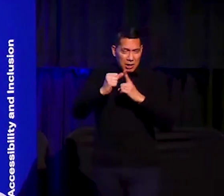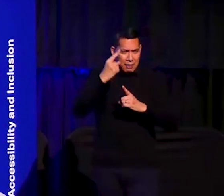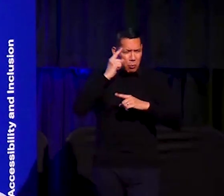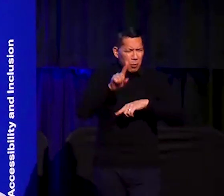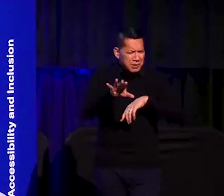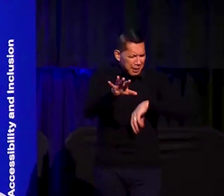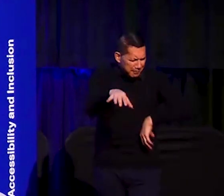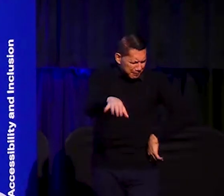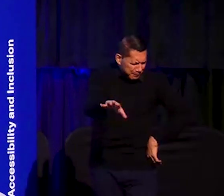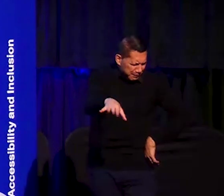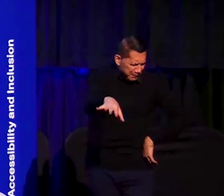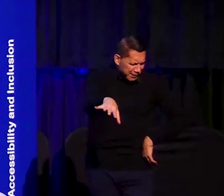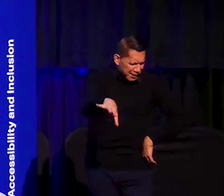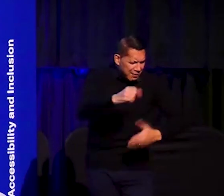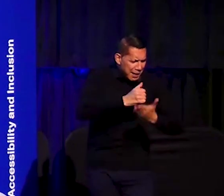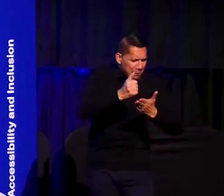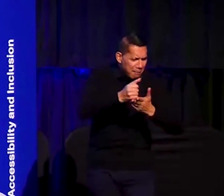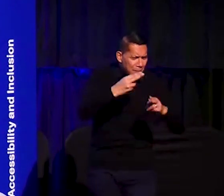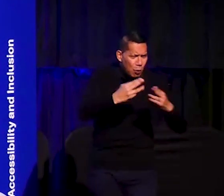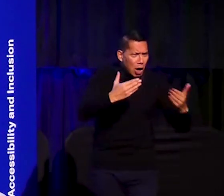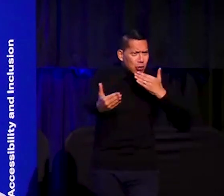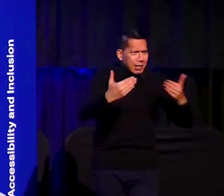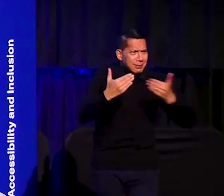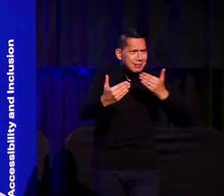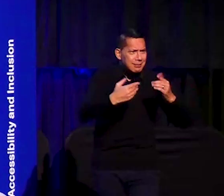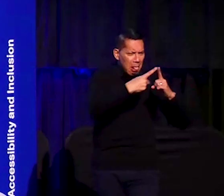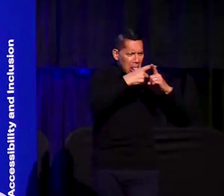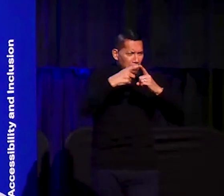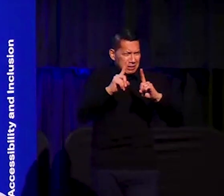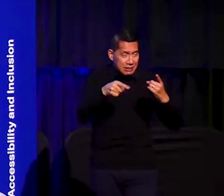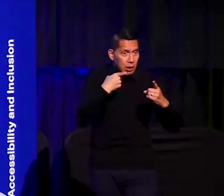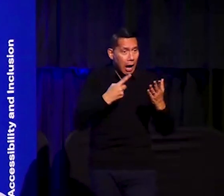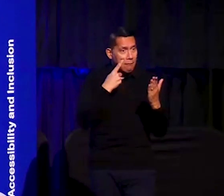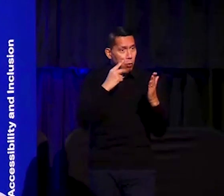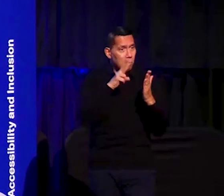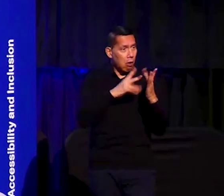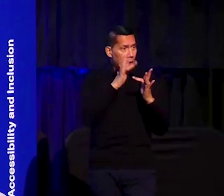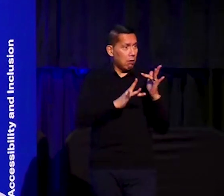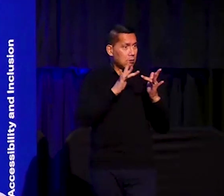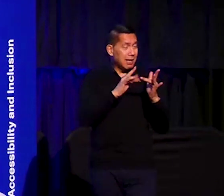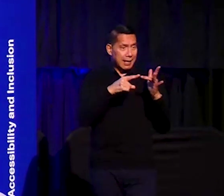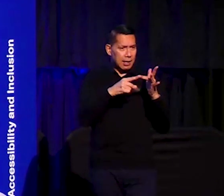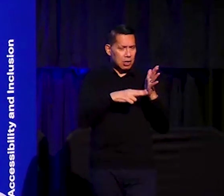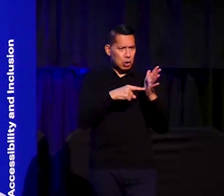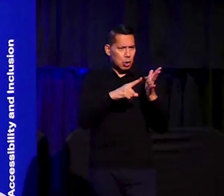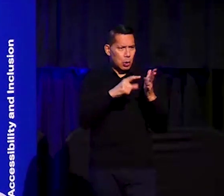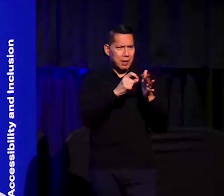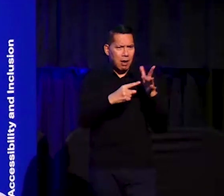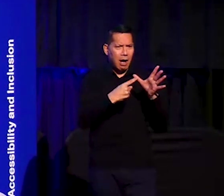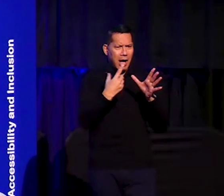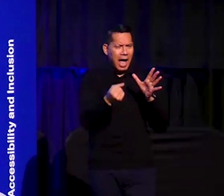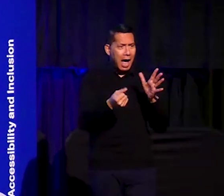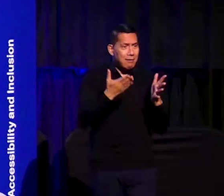the magic number for contrast again? You can just look that up nice and easy. And in Topia, we have an accessibility.